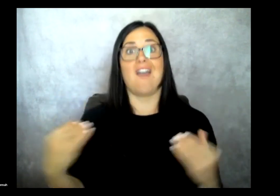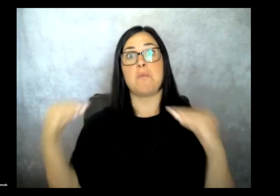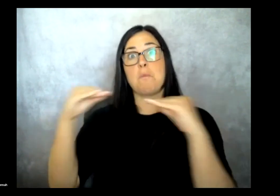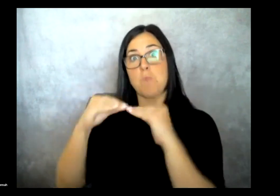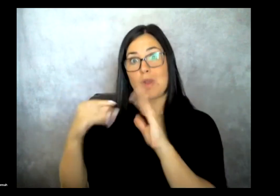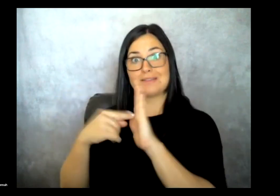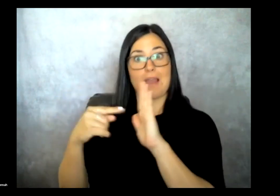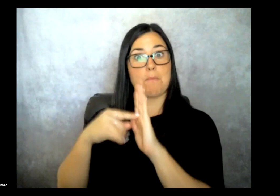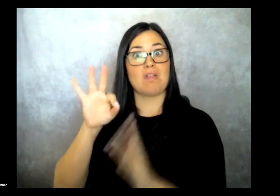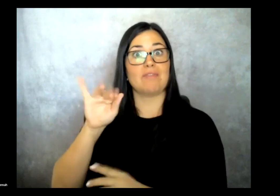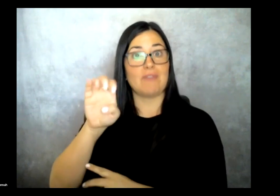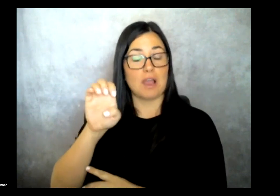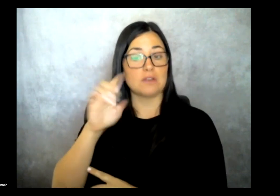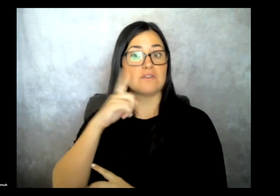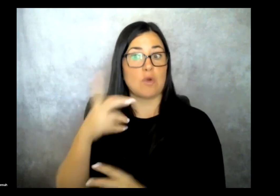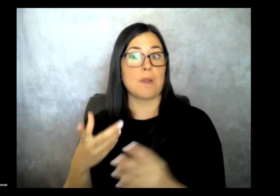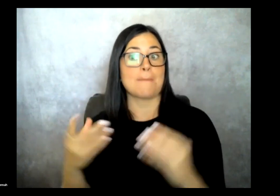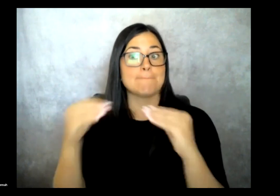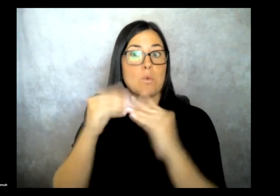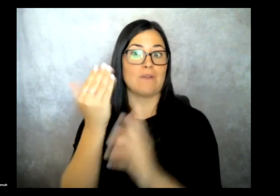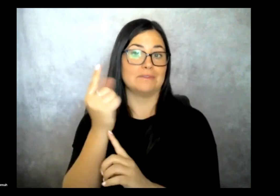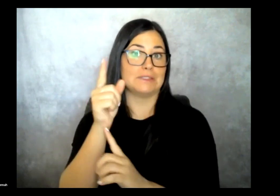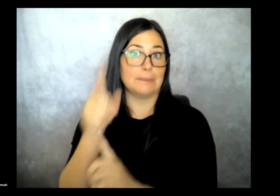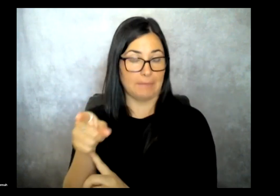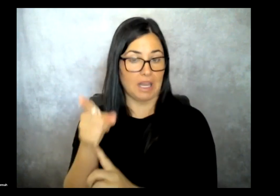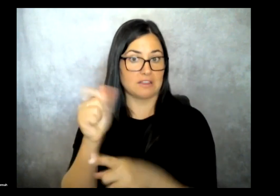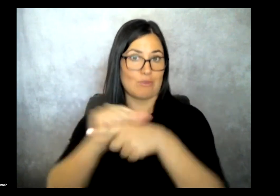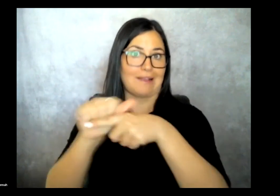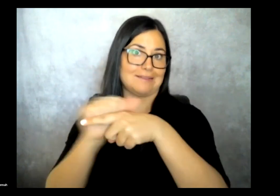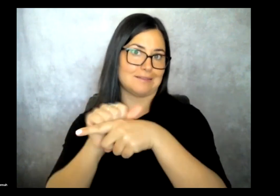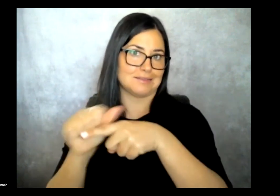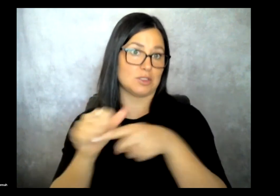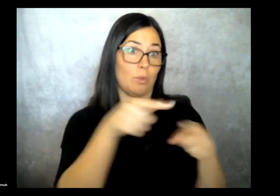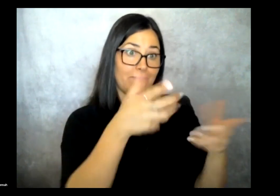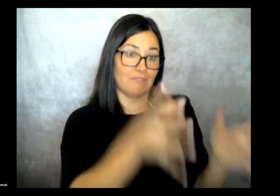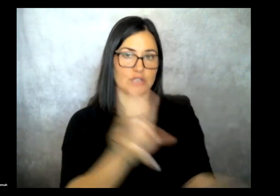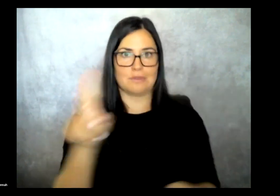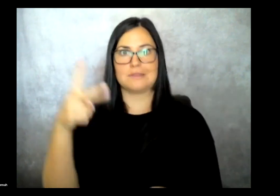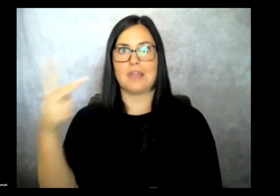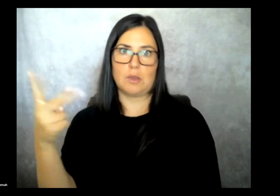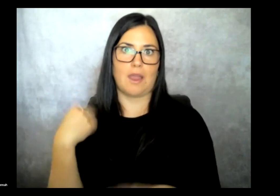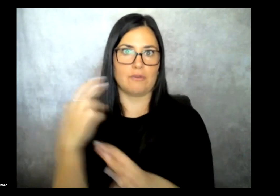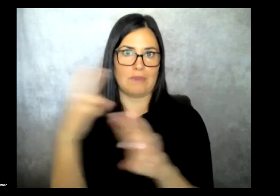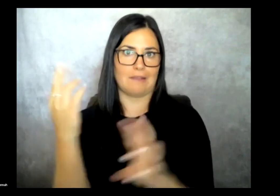on for an additional 15 minutes after this activity. So we're in it right now.